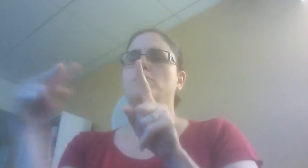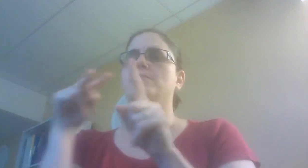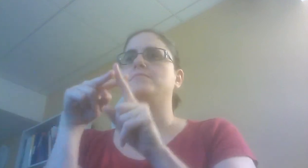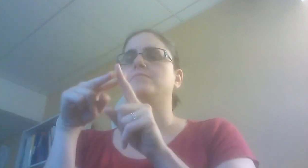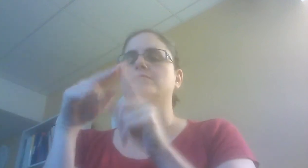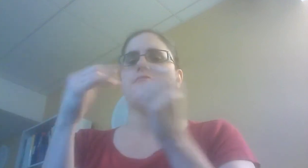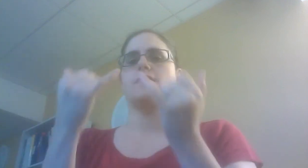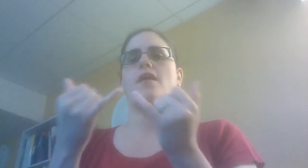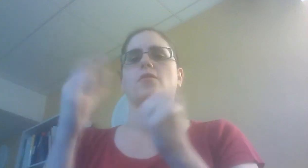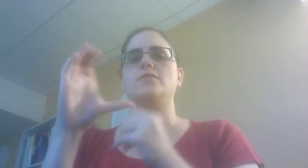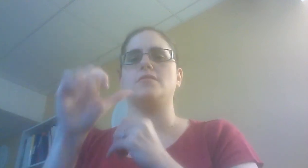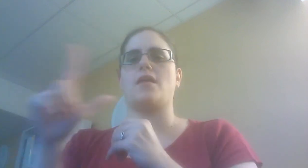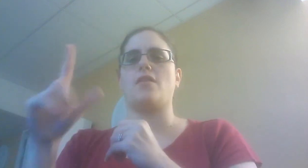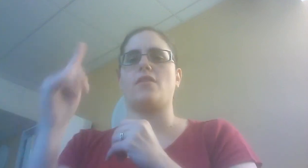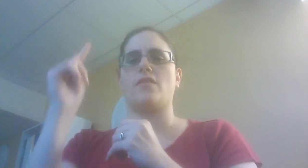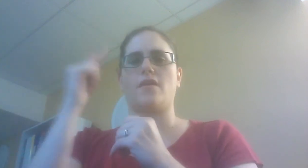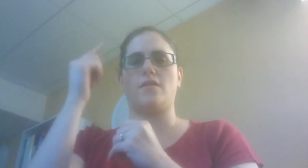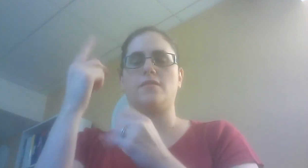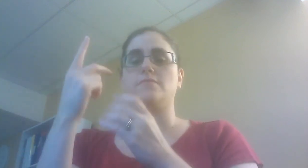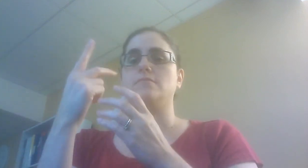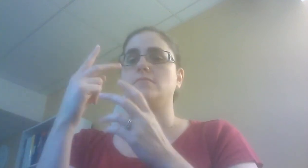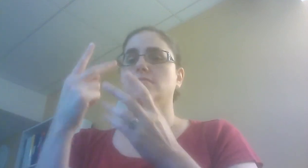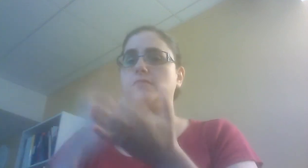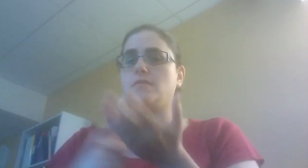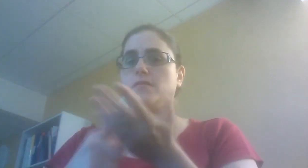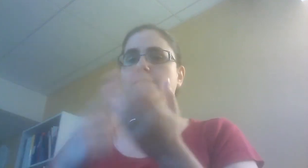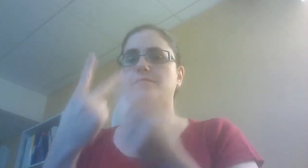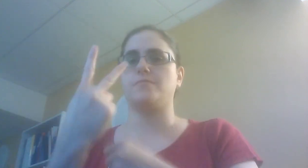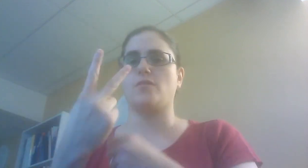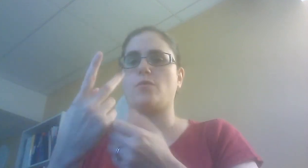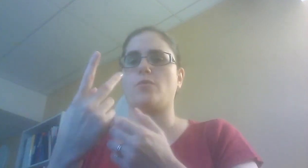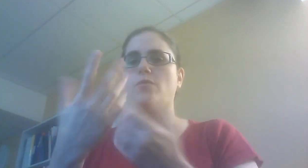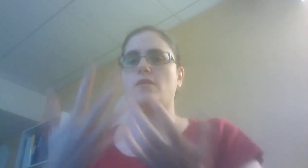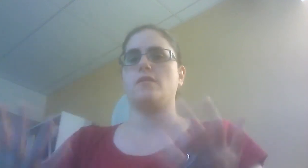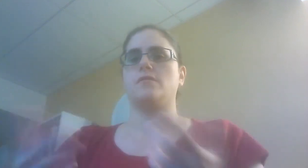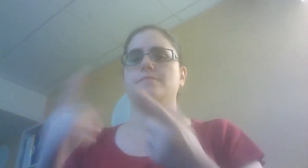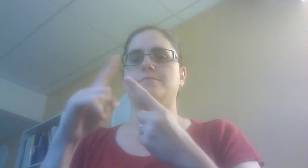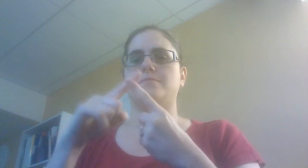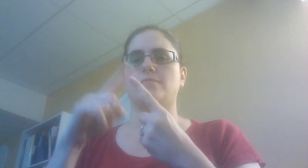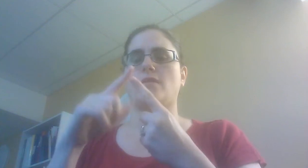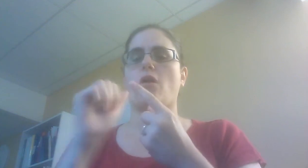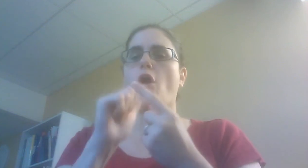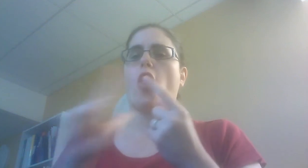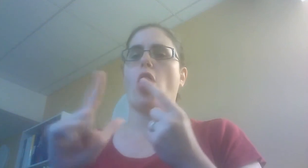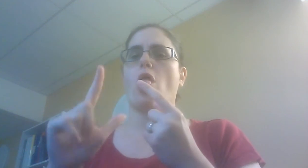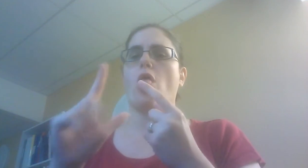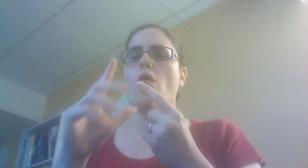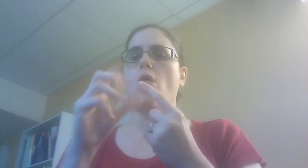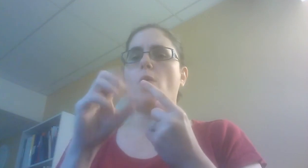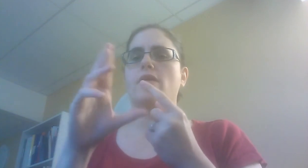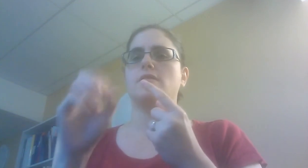cell theory tells us two things. The first is that all organisms are composed of at least one